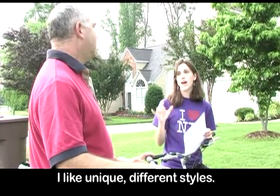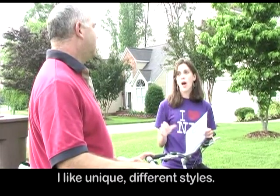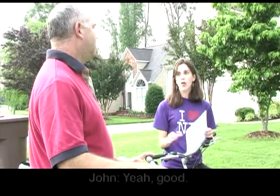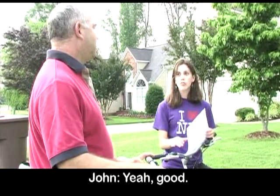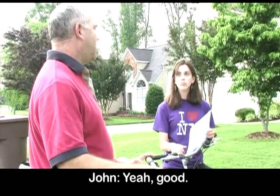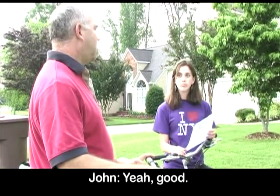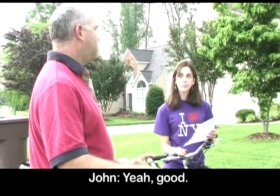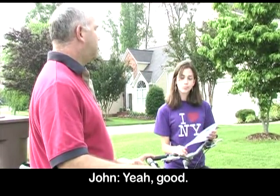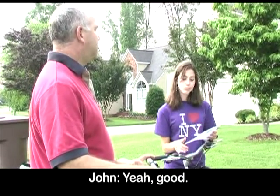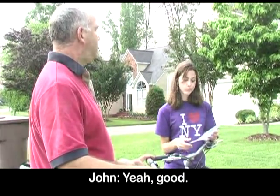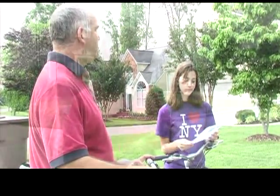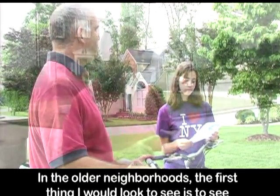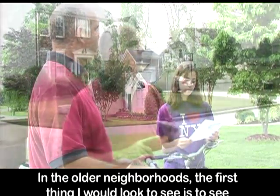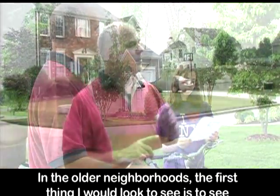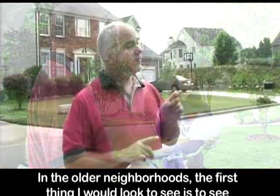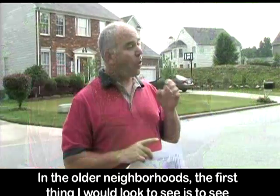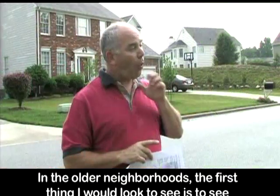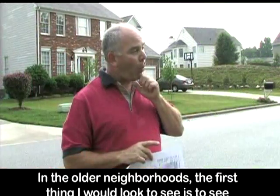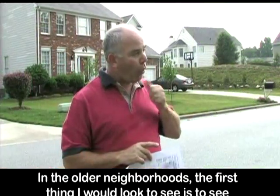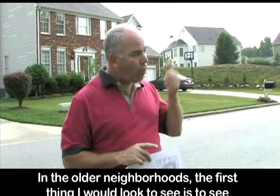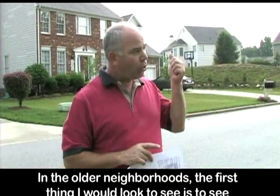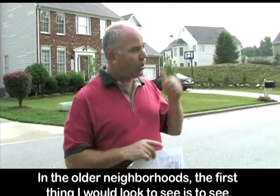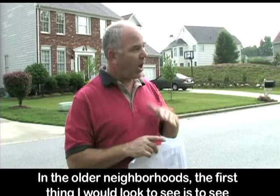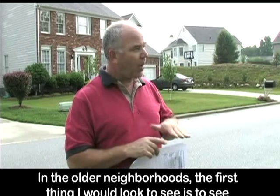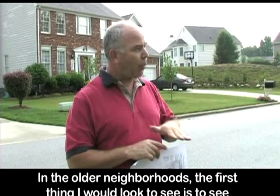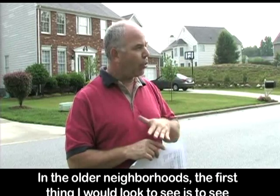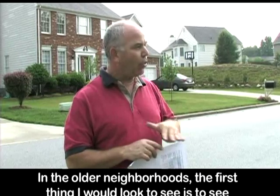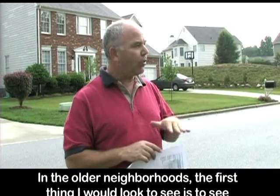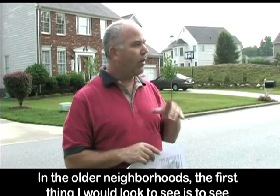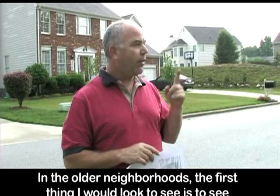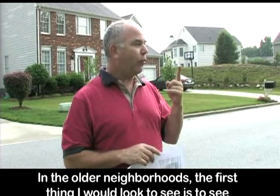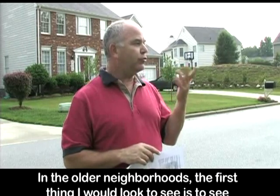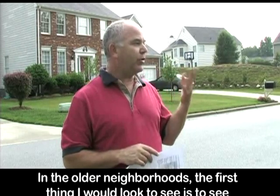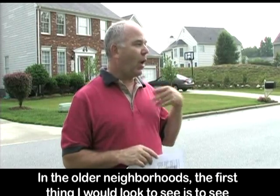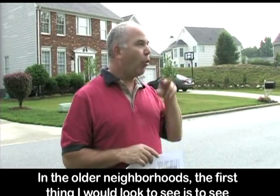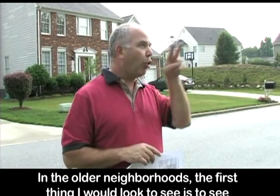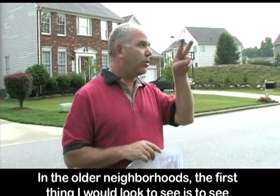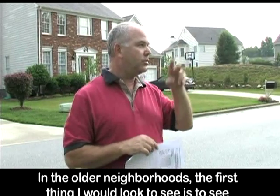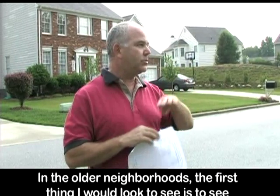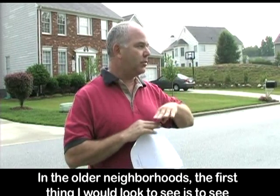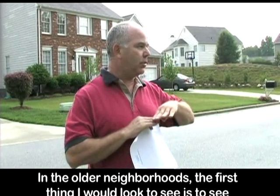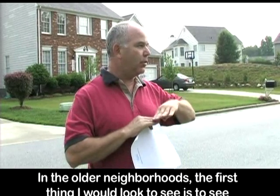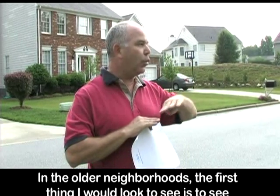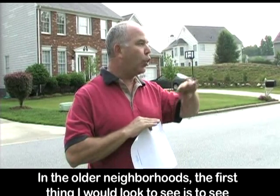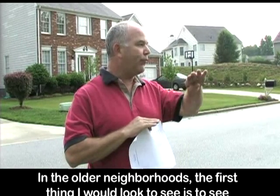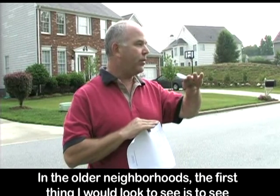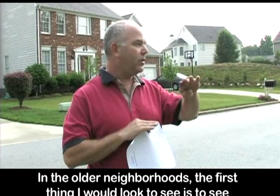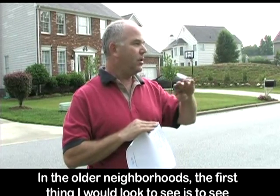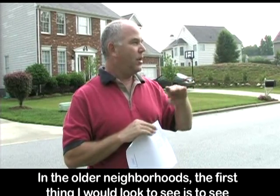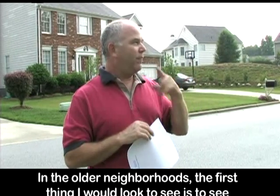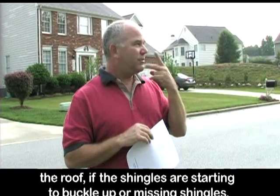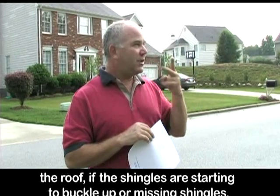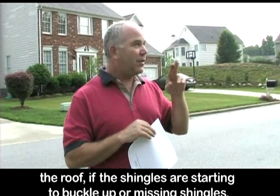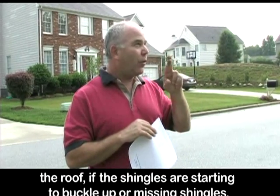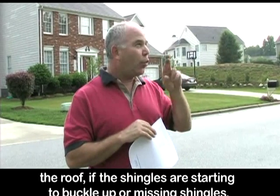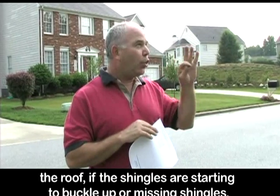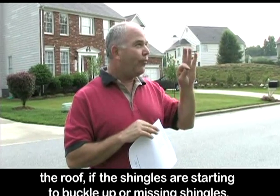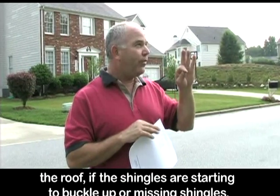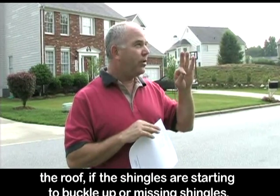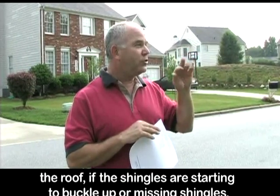style. Yeah. The older neighborhood, both they were looking to do the roof,